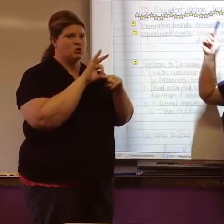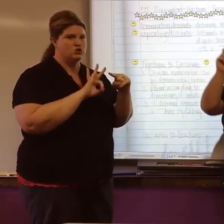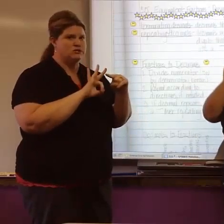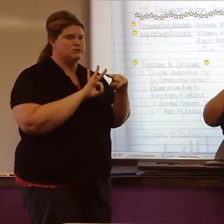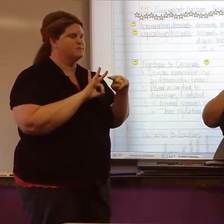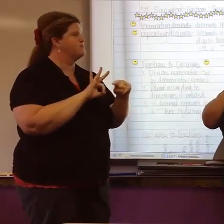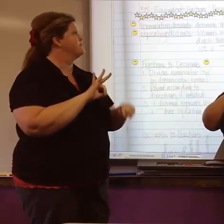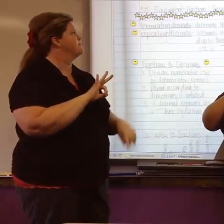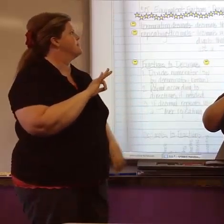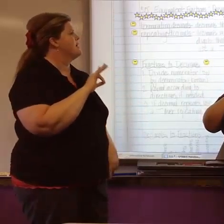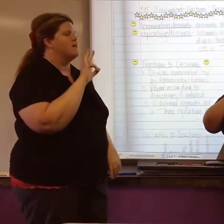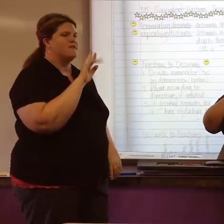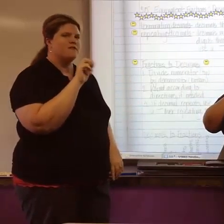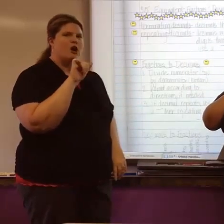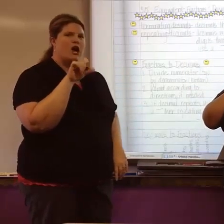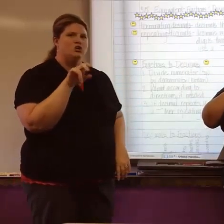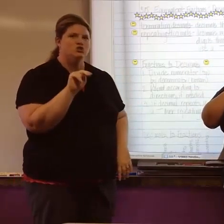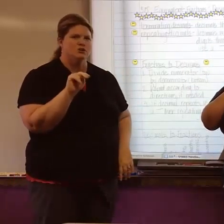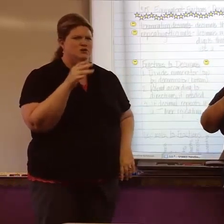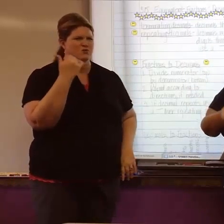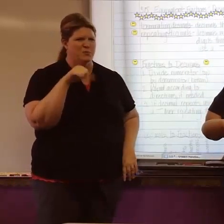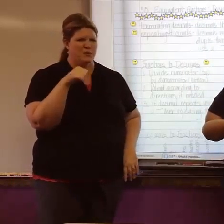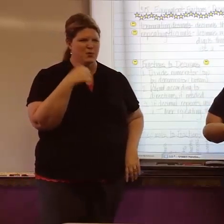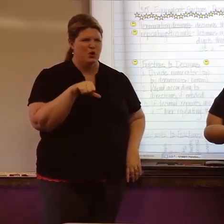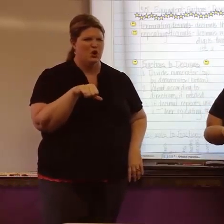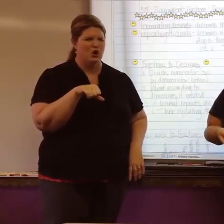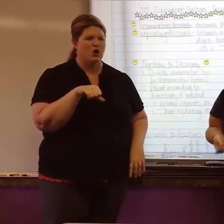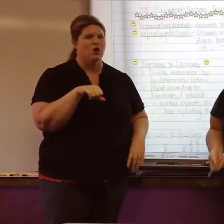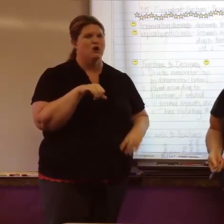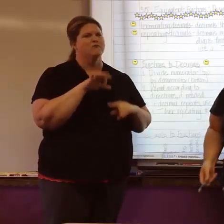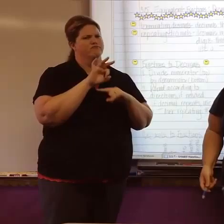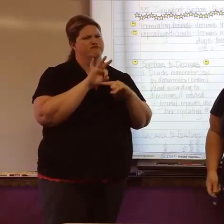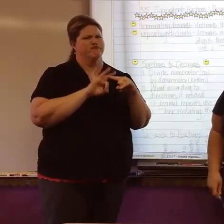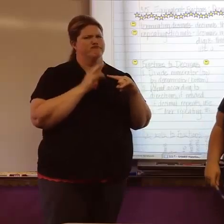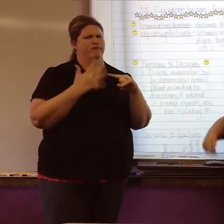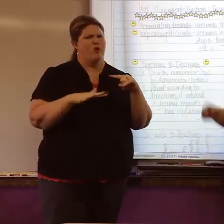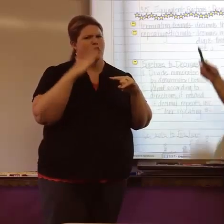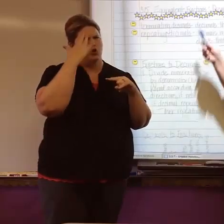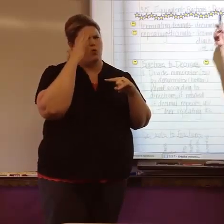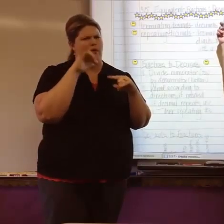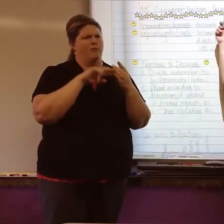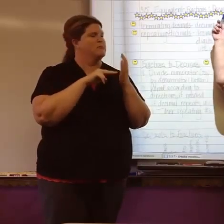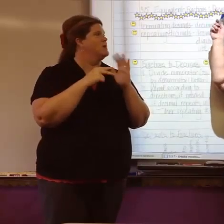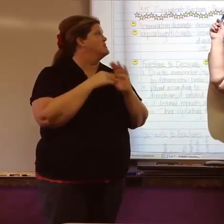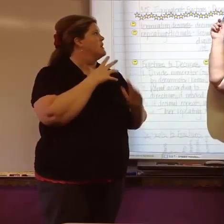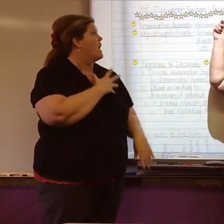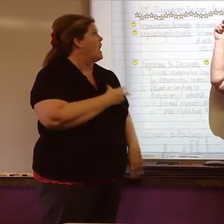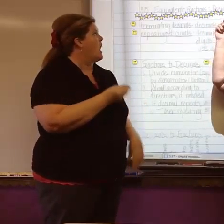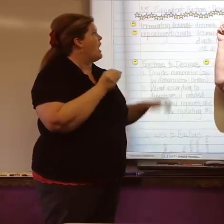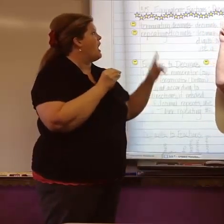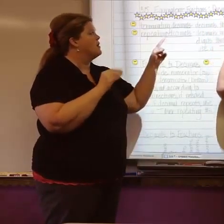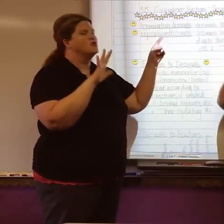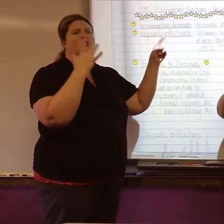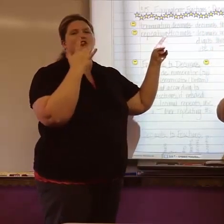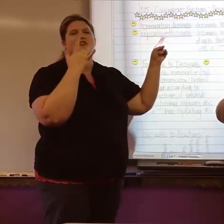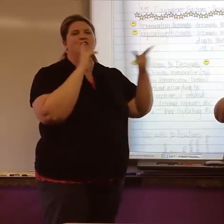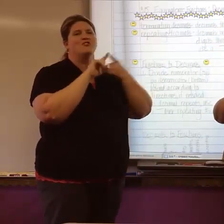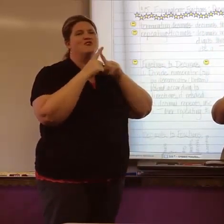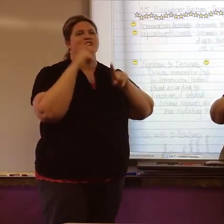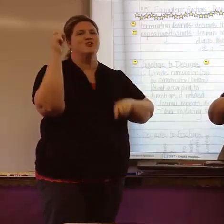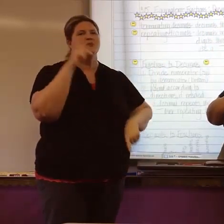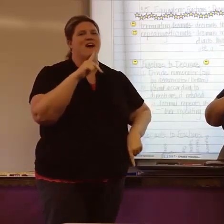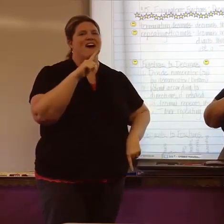Fractions. Fractions. Yes, you're right. You know what fractions are. And your favorite friends are